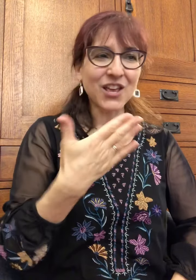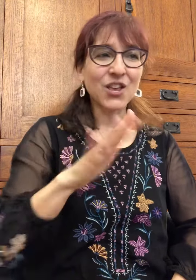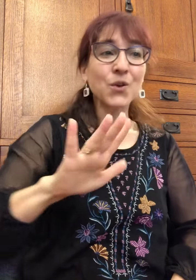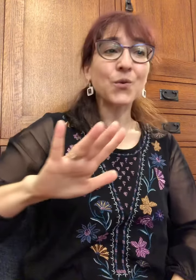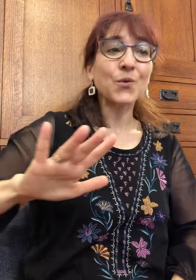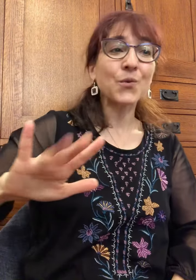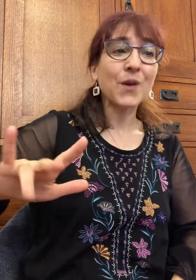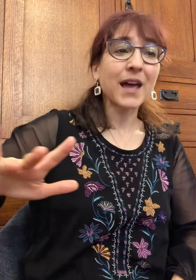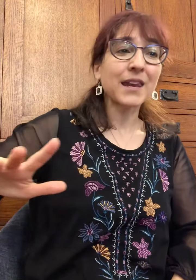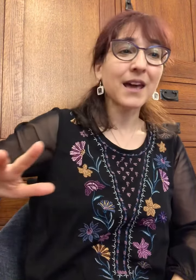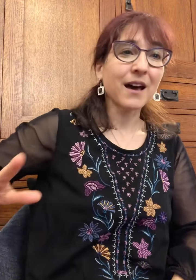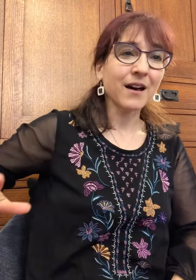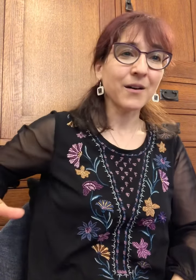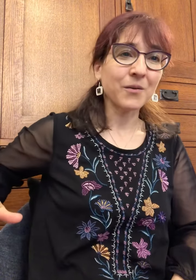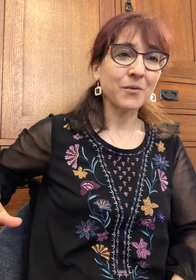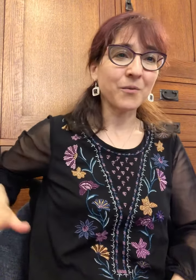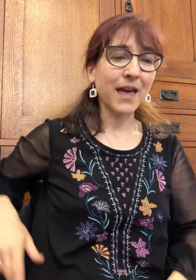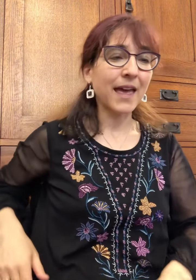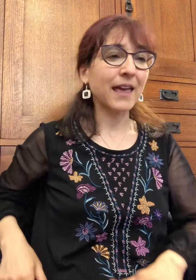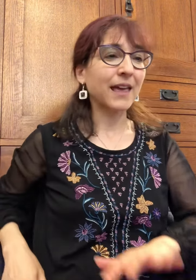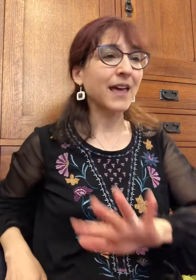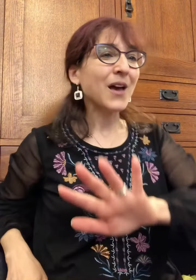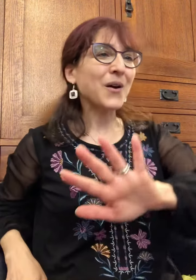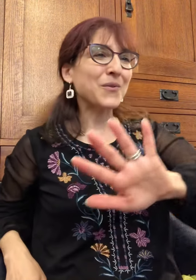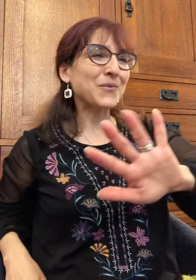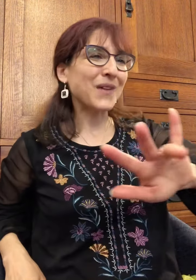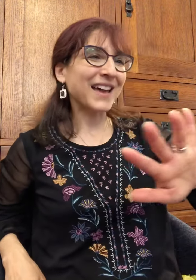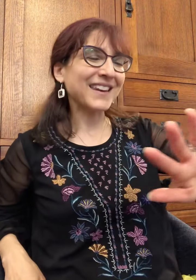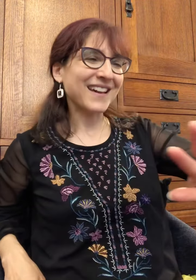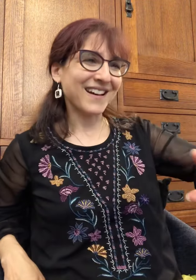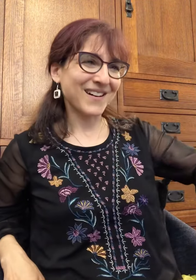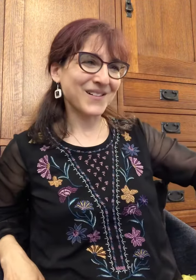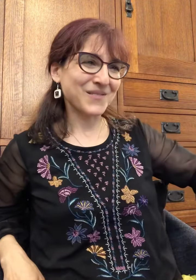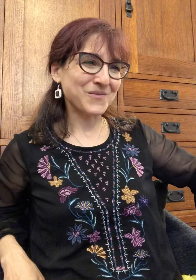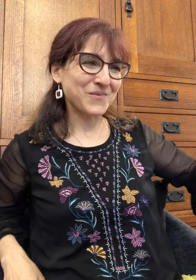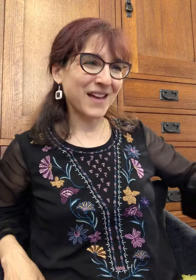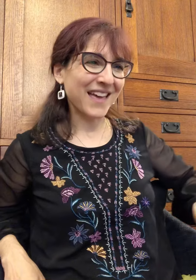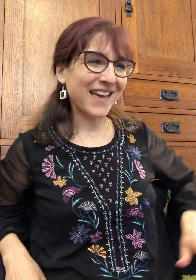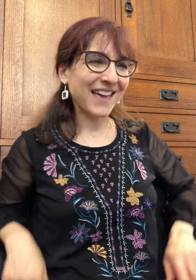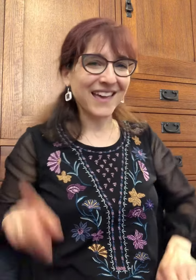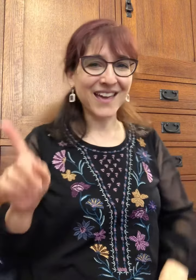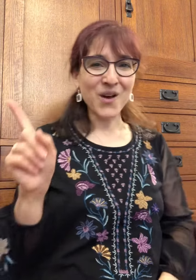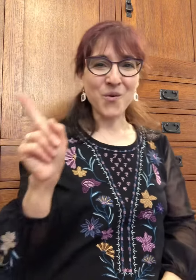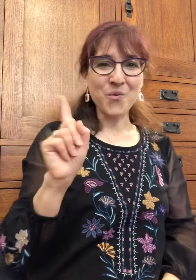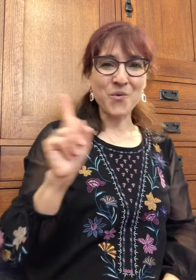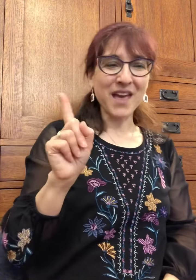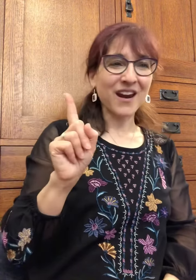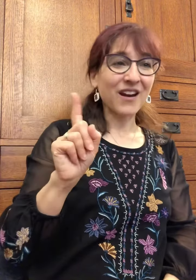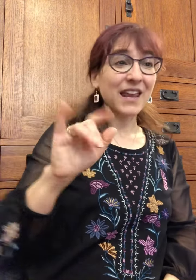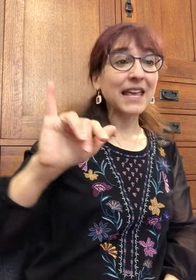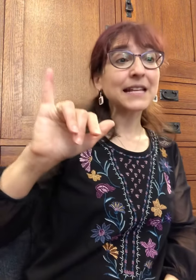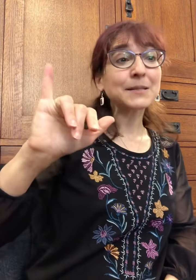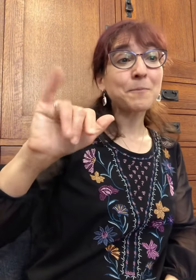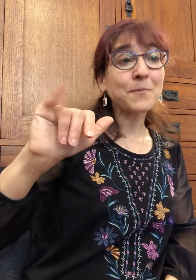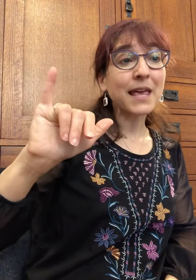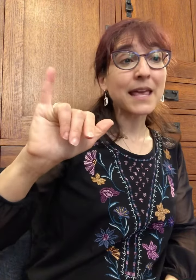you. Run away. Run away. Where is